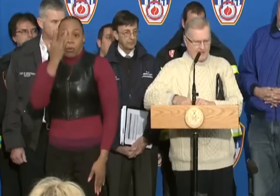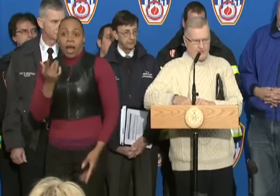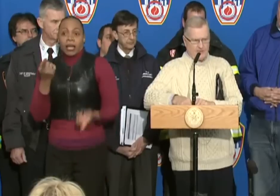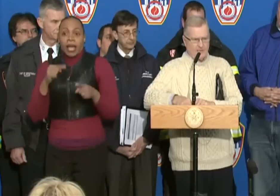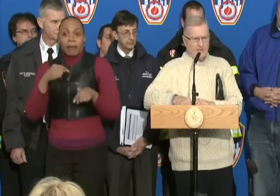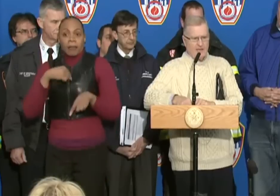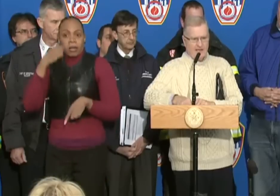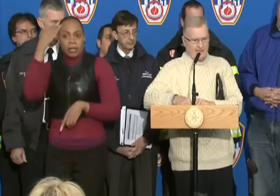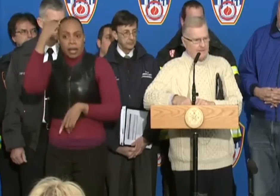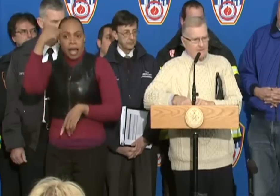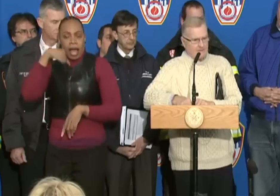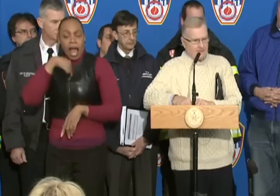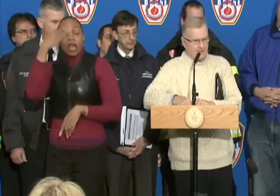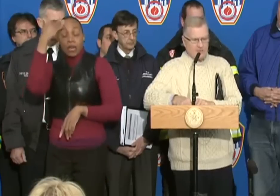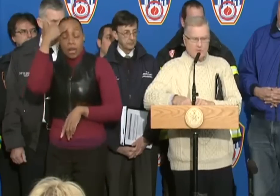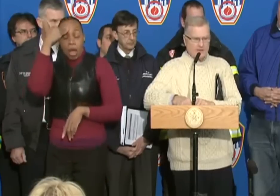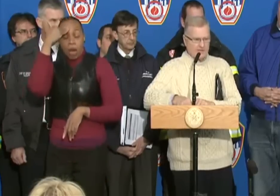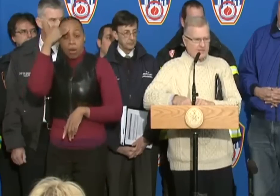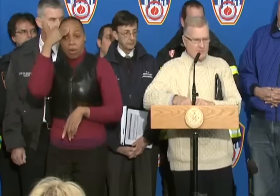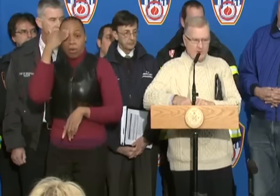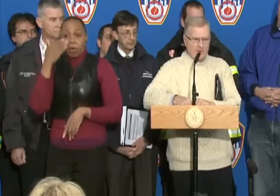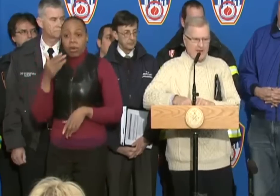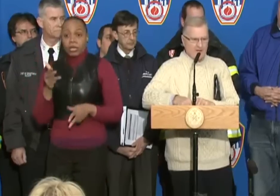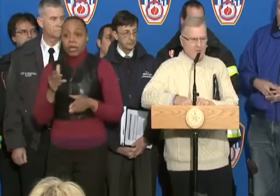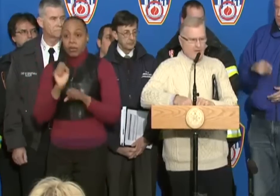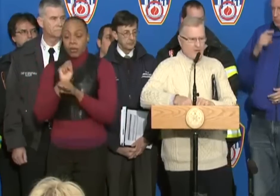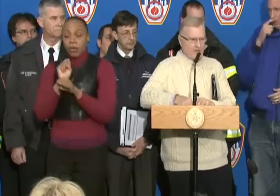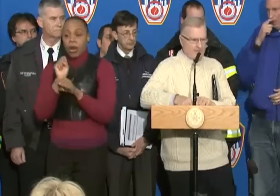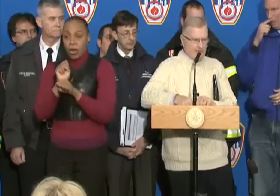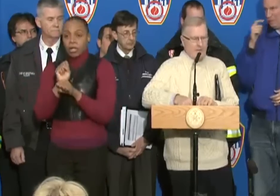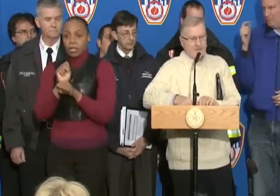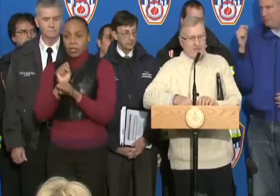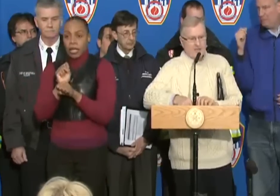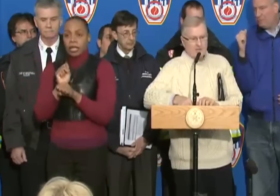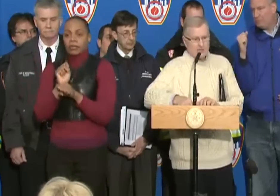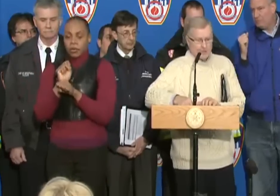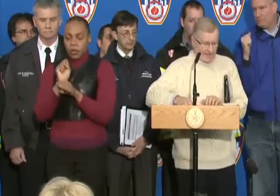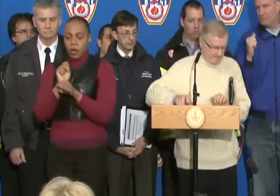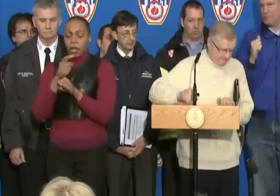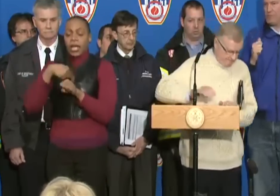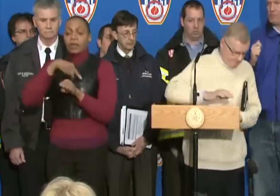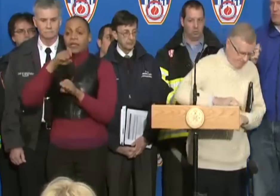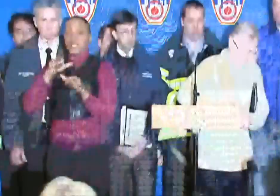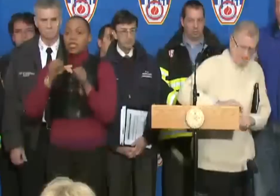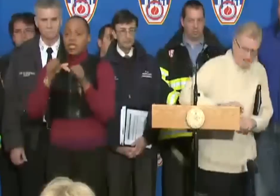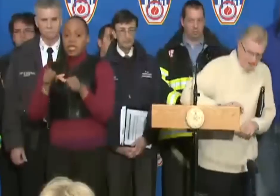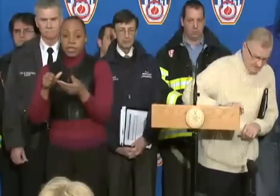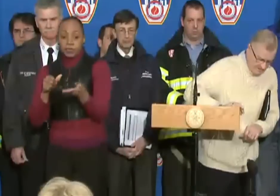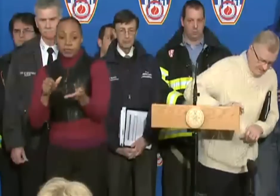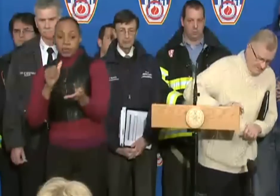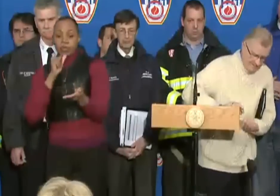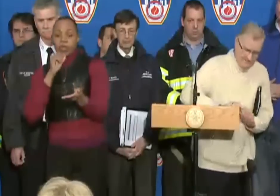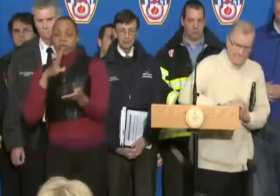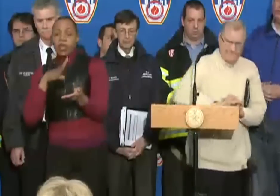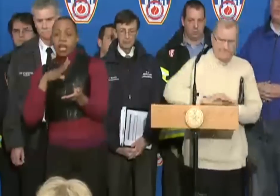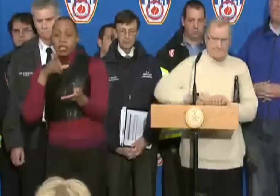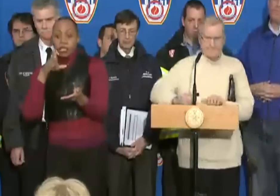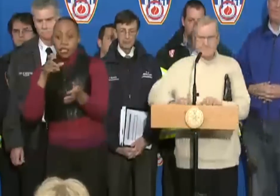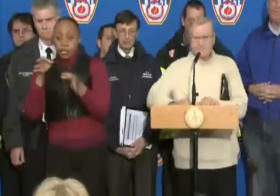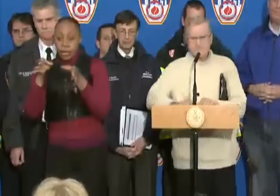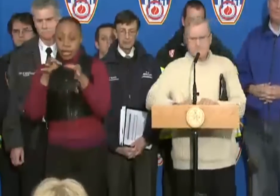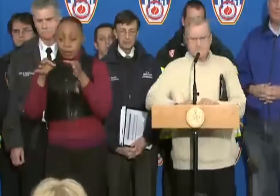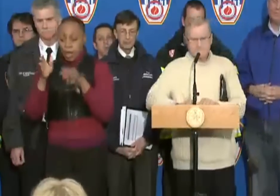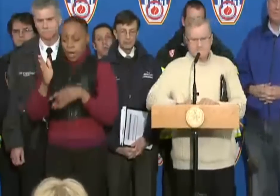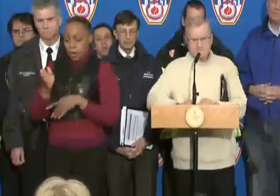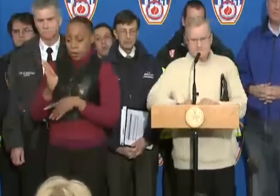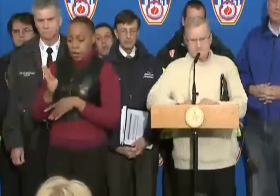we monitor it, and it is what it is. But we were out there working hard, and we have to continue to do that. Here in Brooklyn,